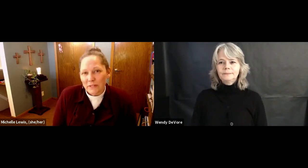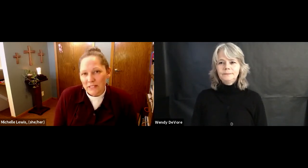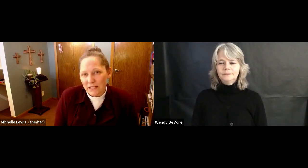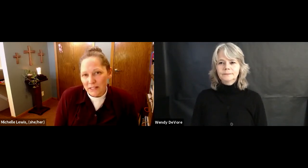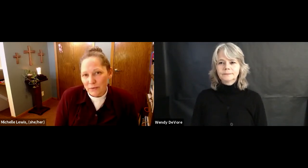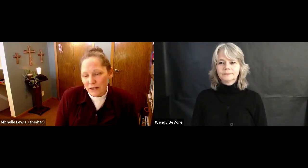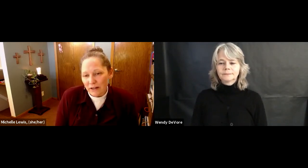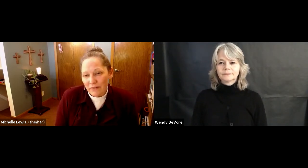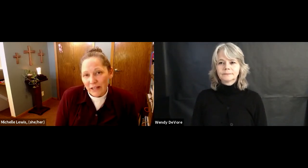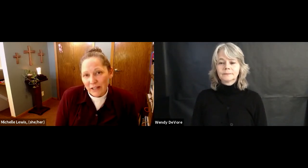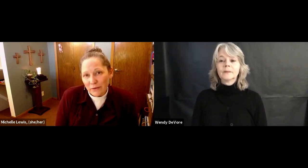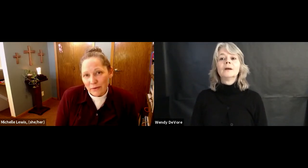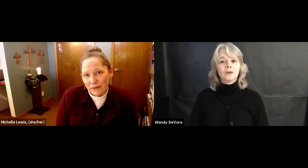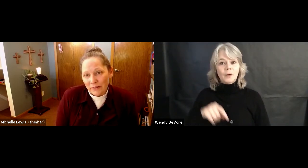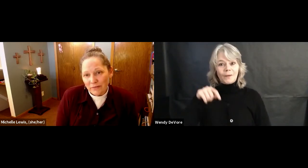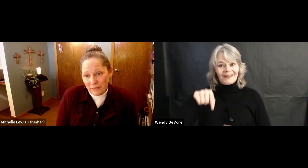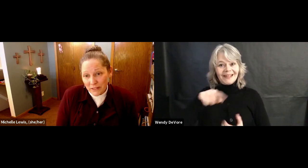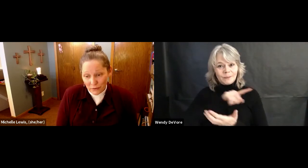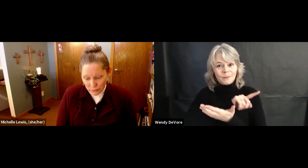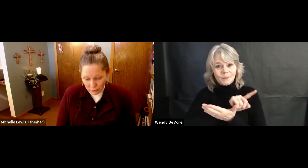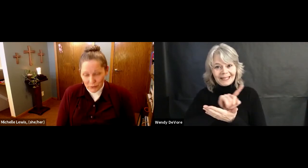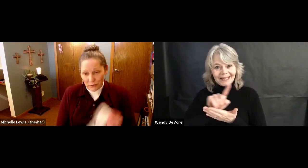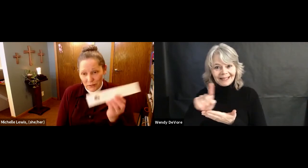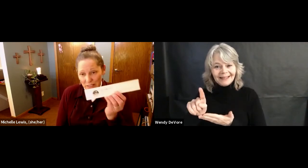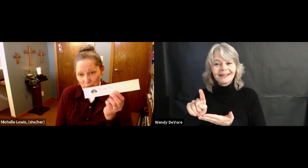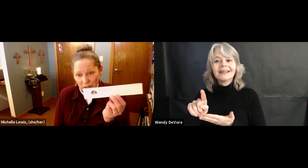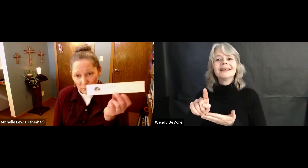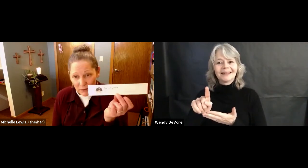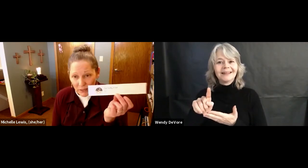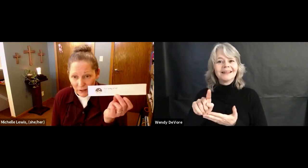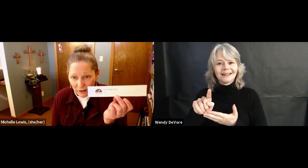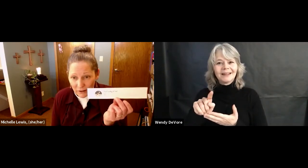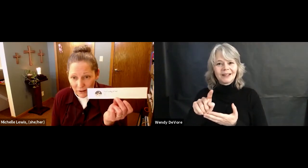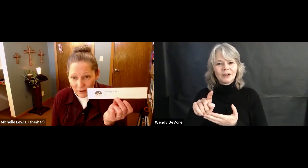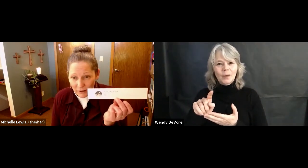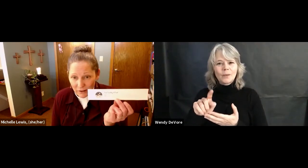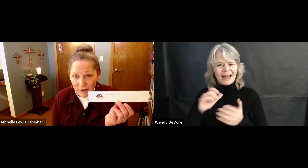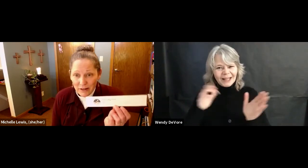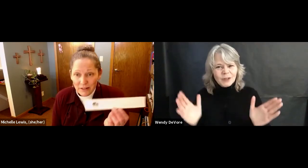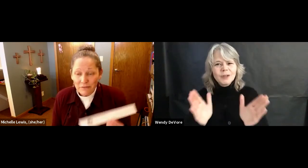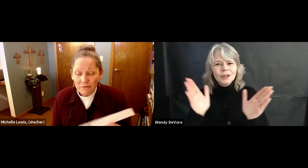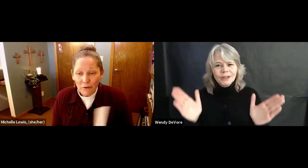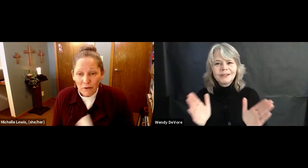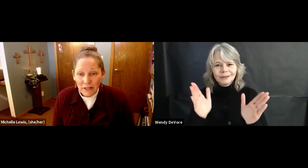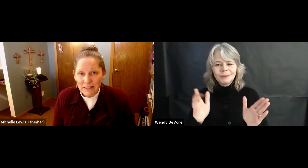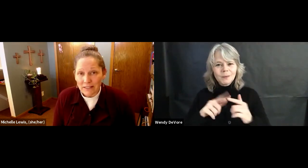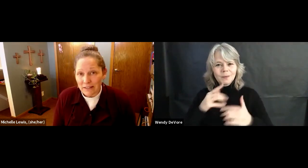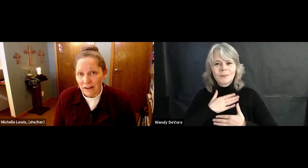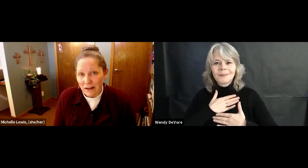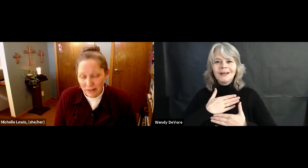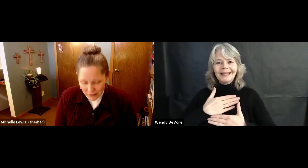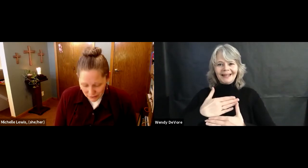So in this next week, I invite you to do this breath prayer, to